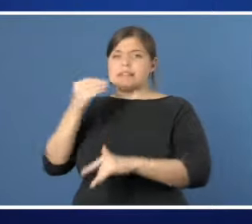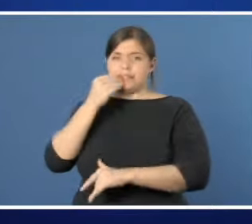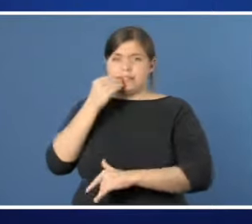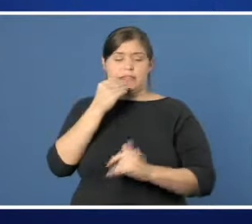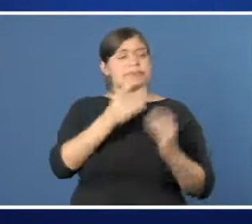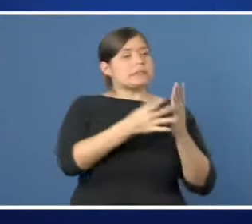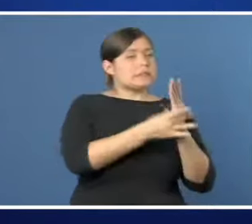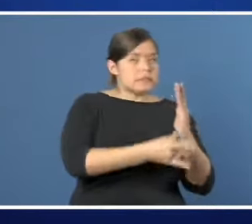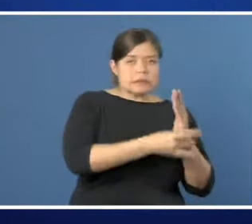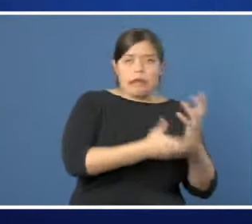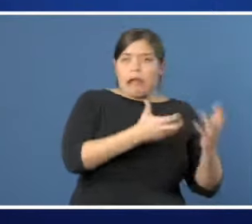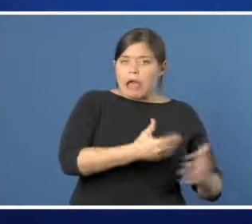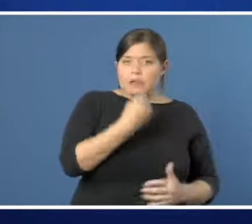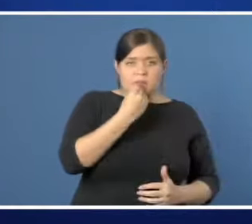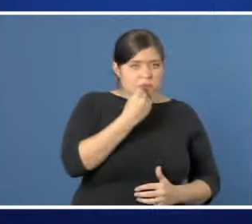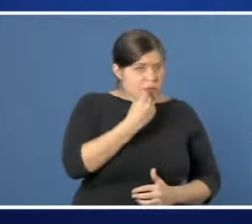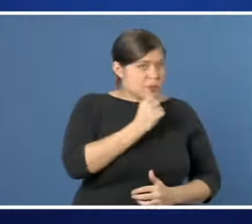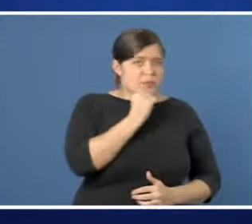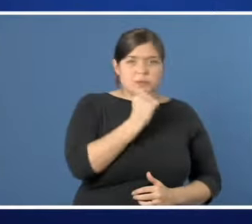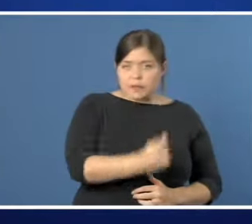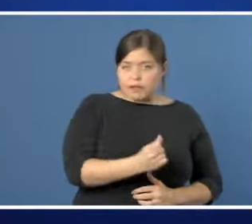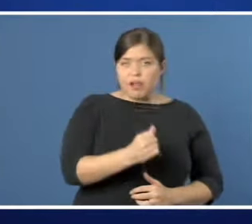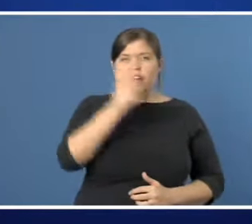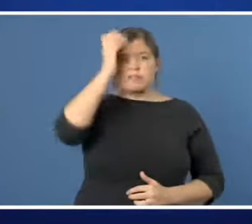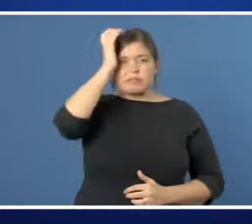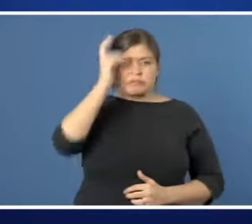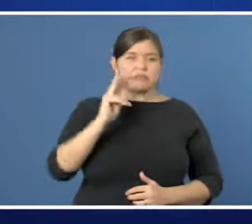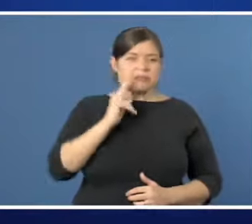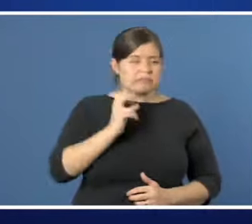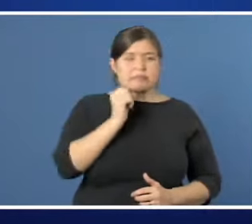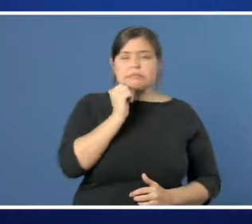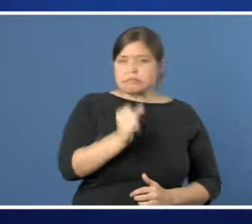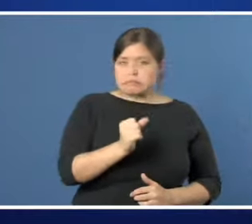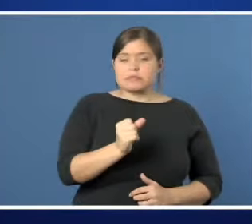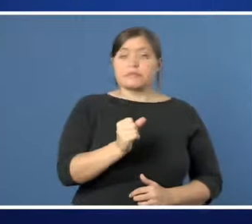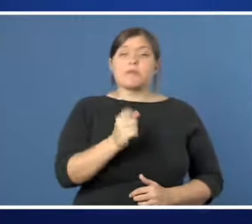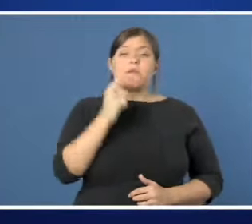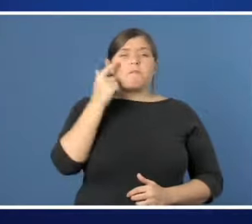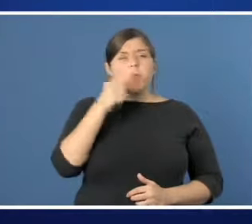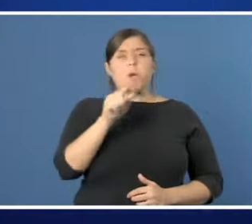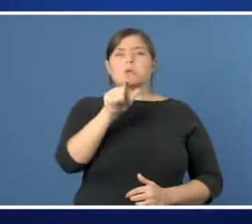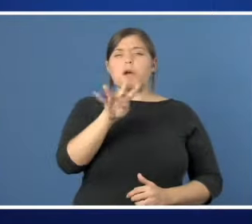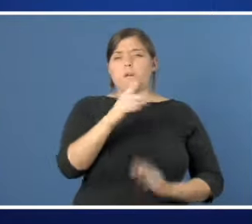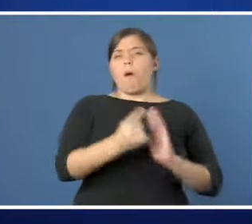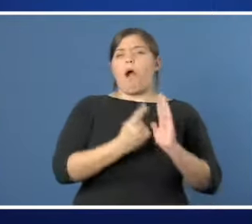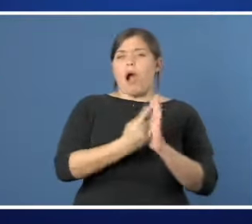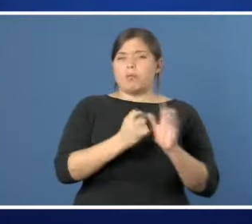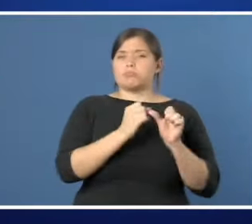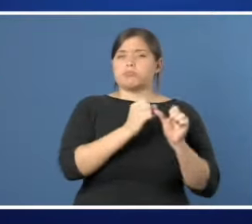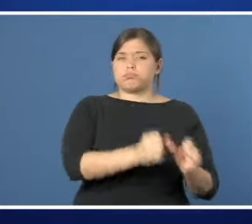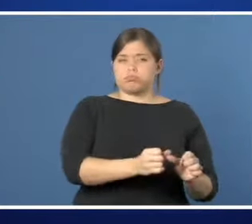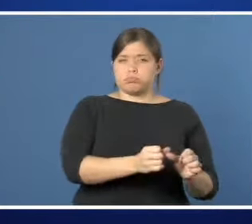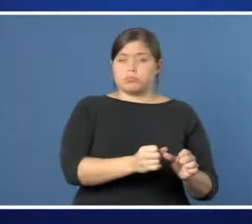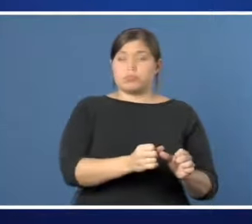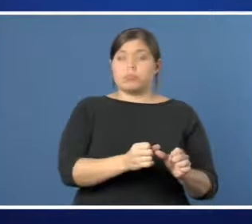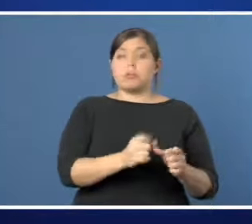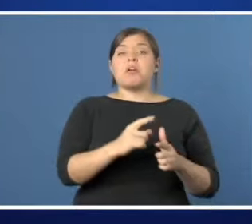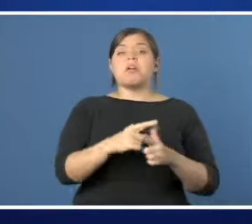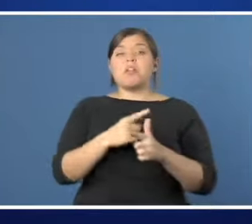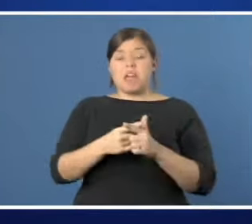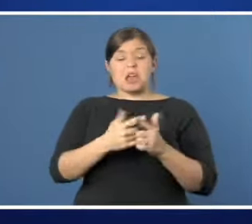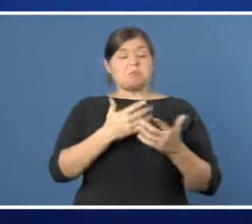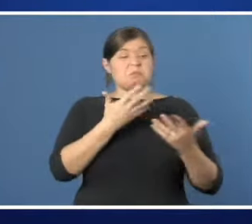diet. Avoid fried foods, fats, and roughage. over the next 24